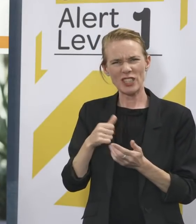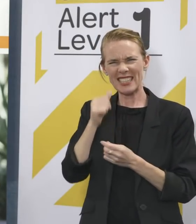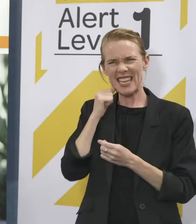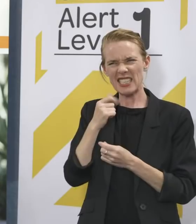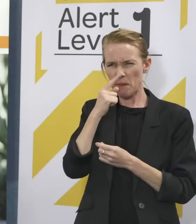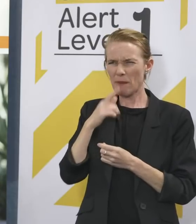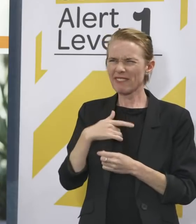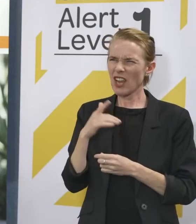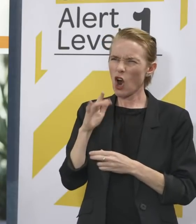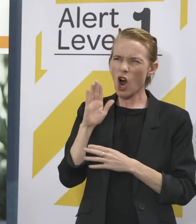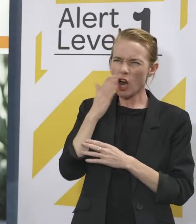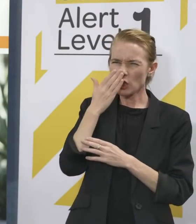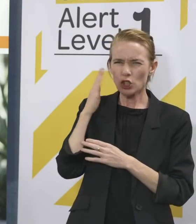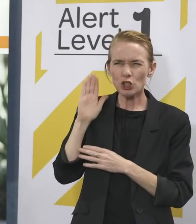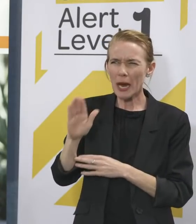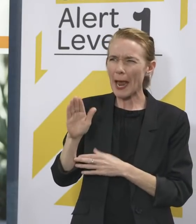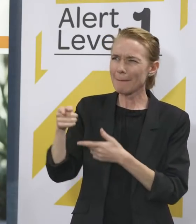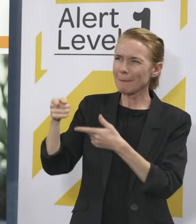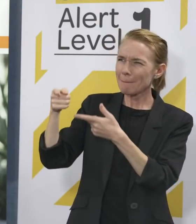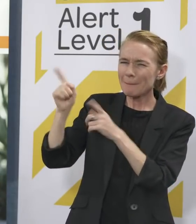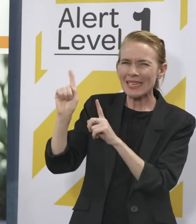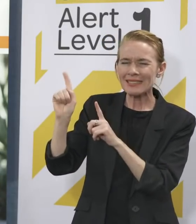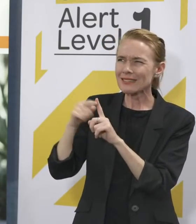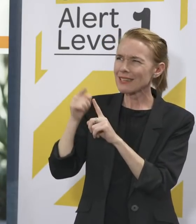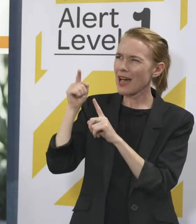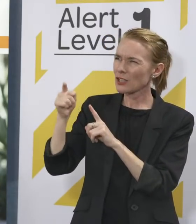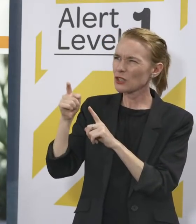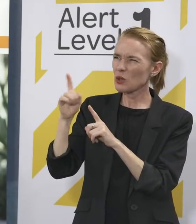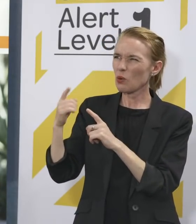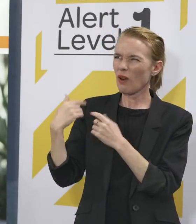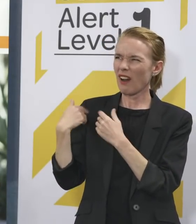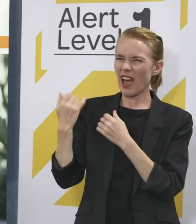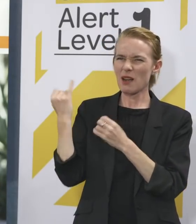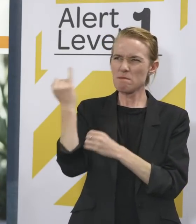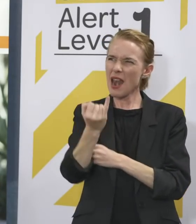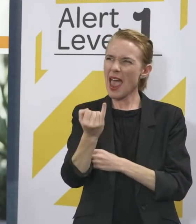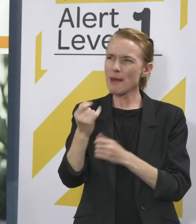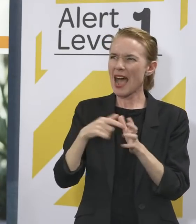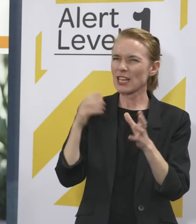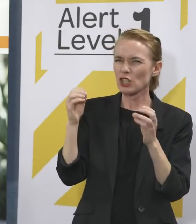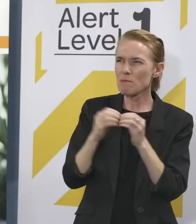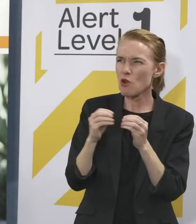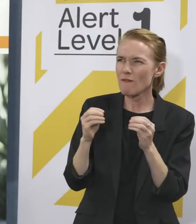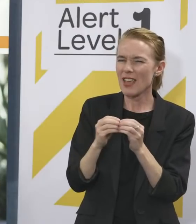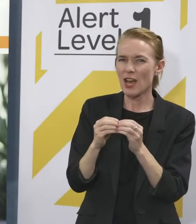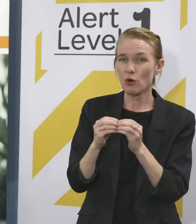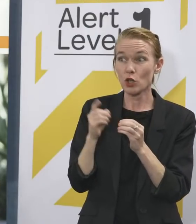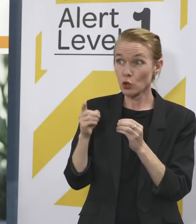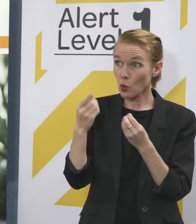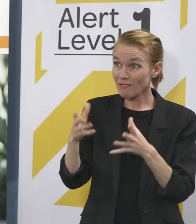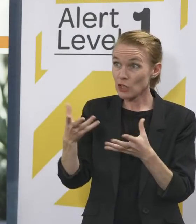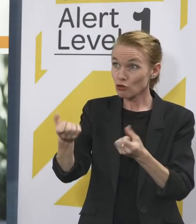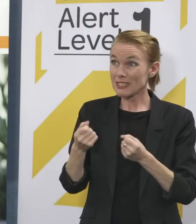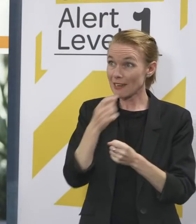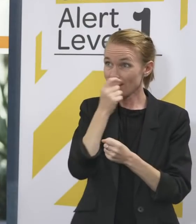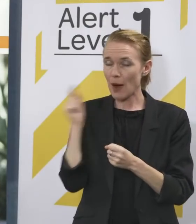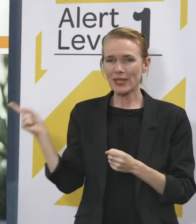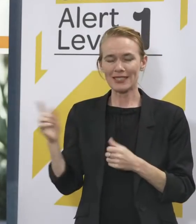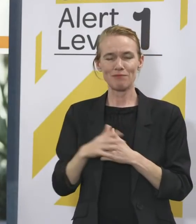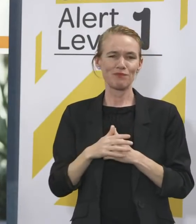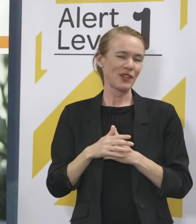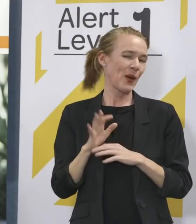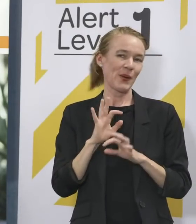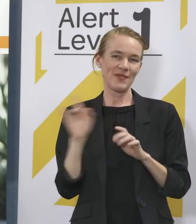flowers. I'd love if people have money they wish to put to a good cause that they donate it to a local charity. In terms of